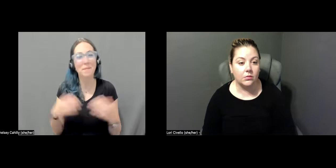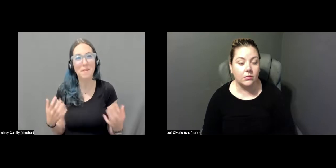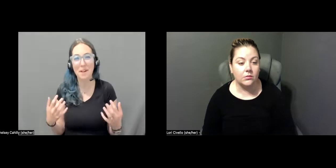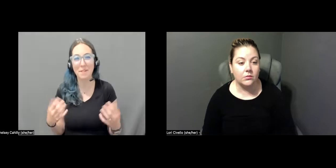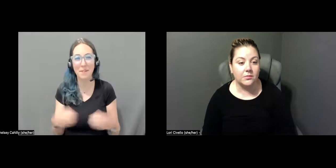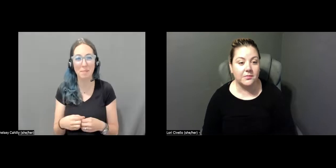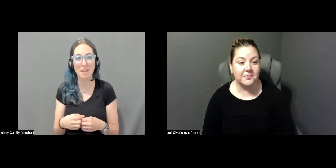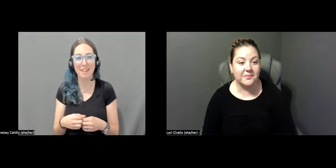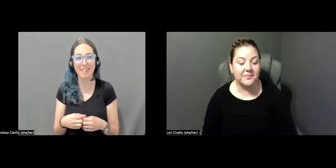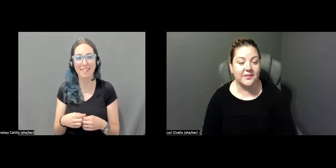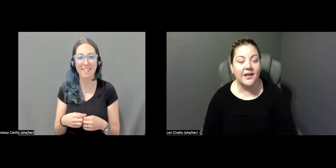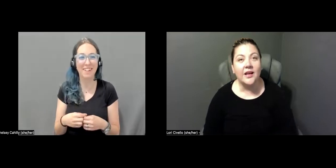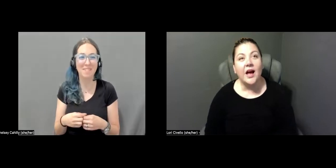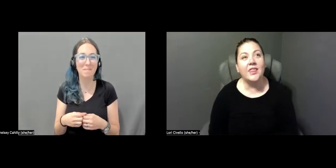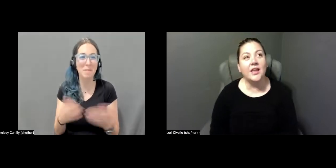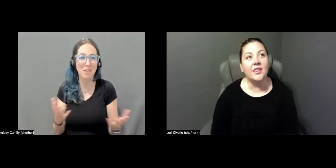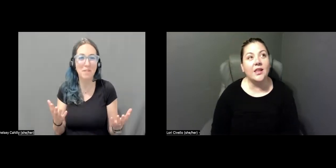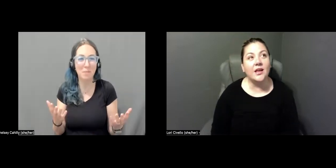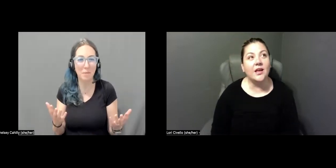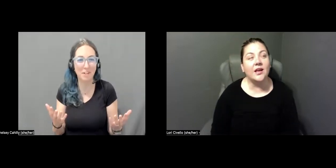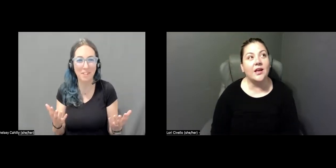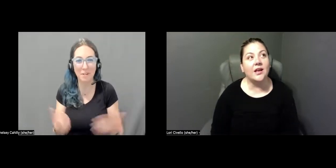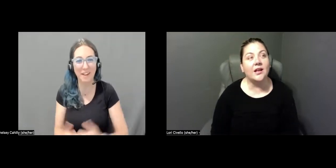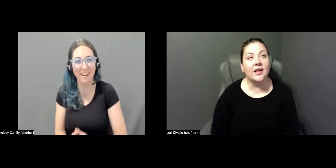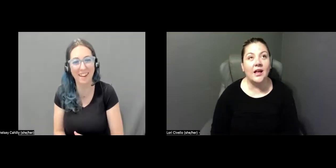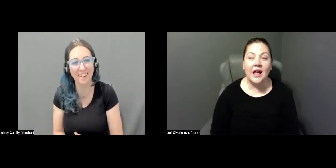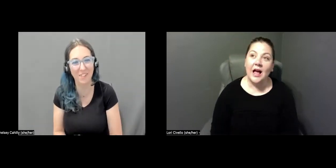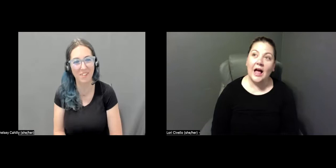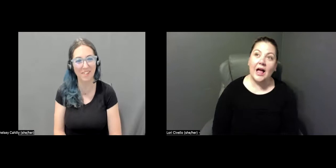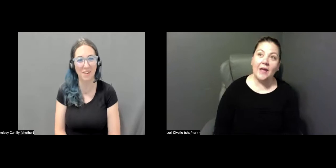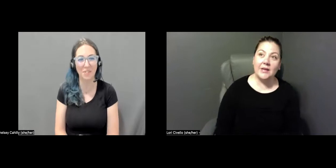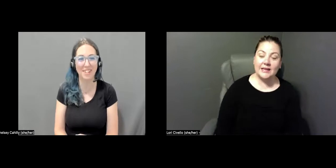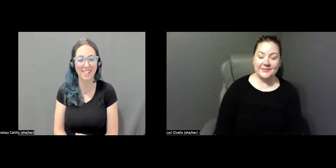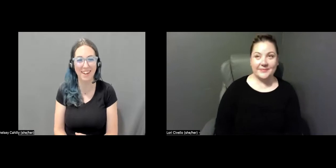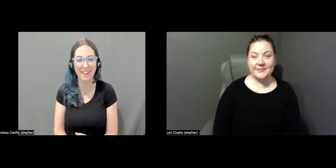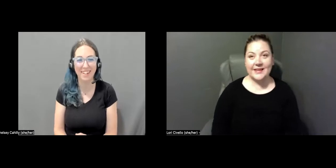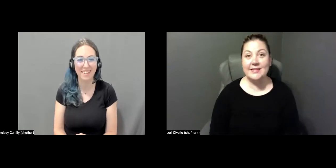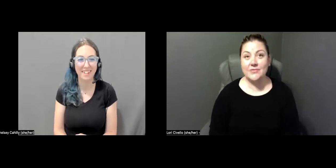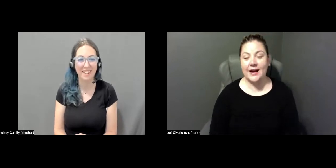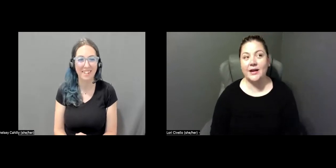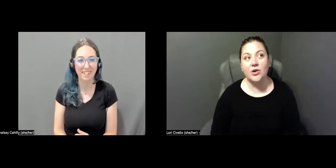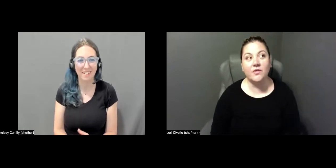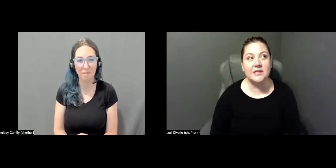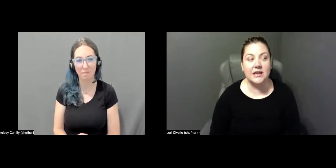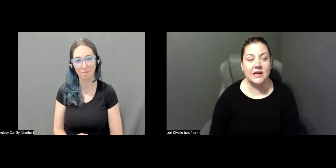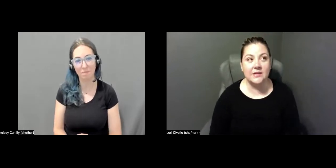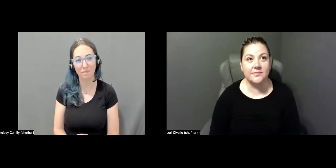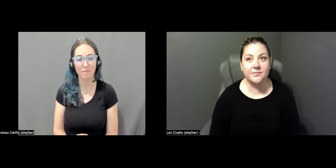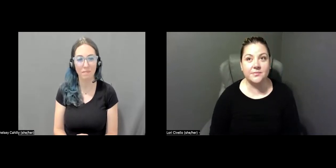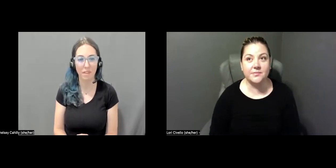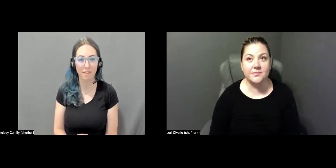I don't know how to explain it. I Maybe think, you could put words to it if you understand what I'm trying to say. right. I don't know if it's like